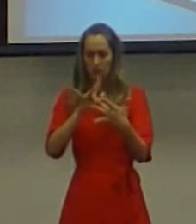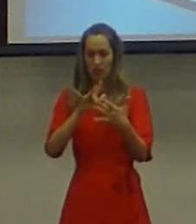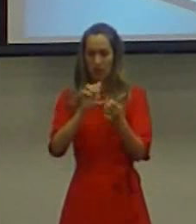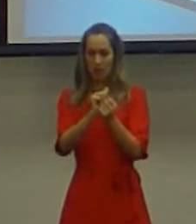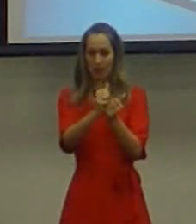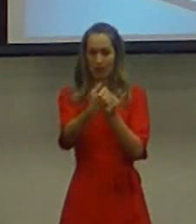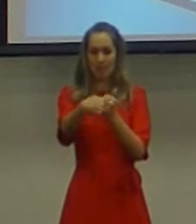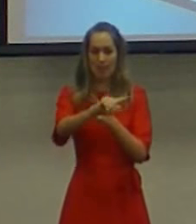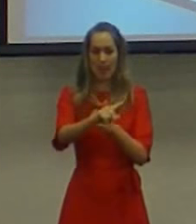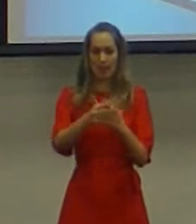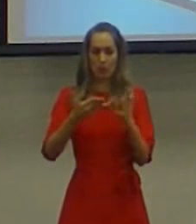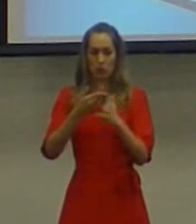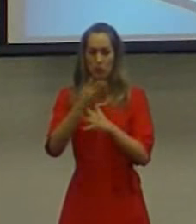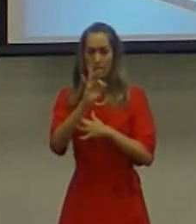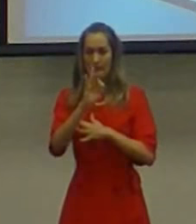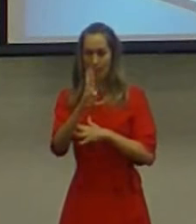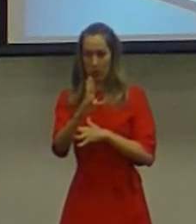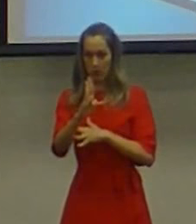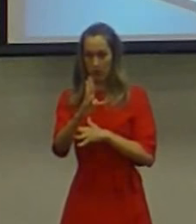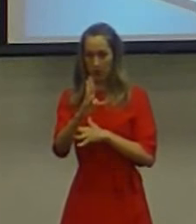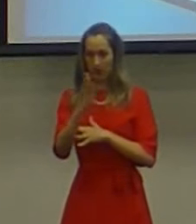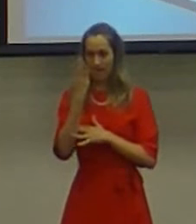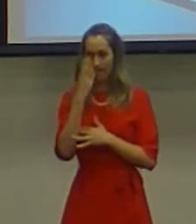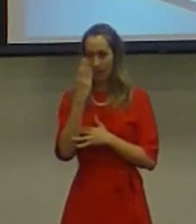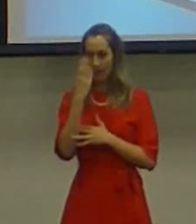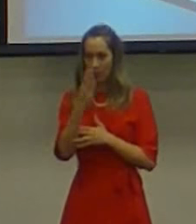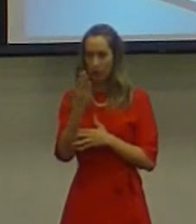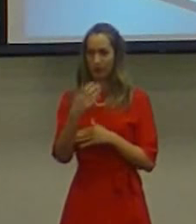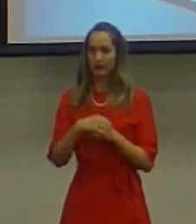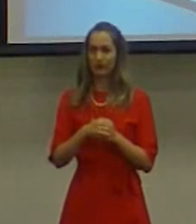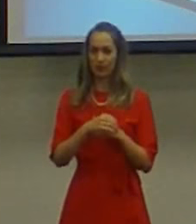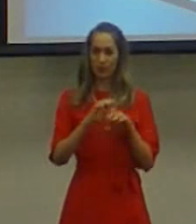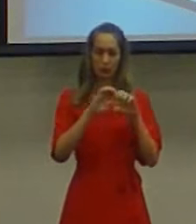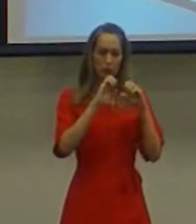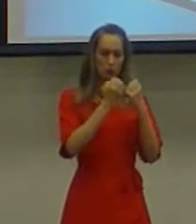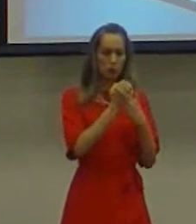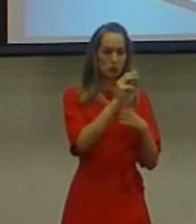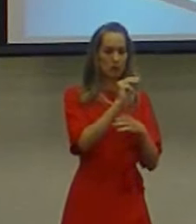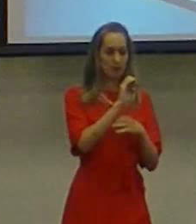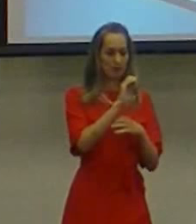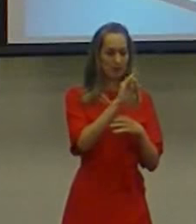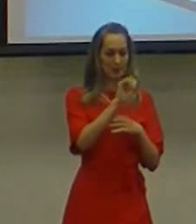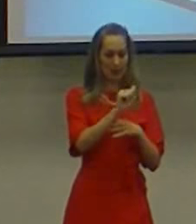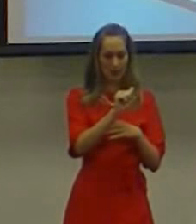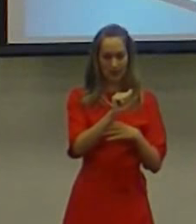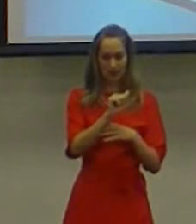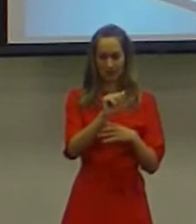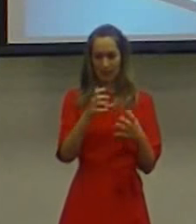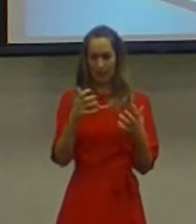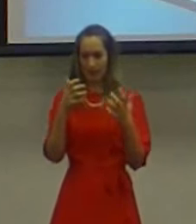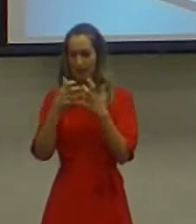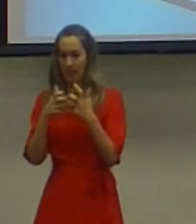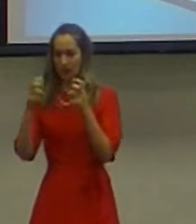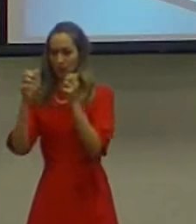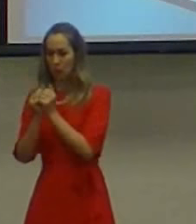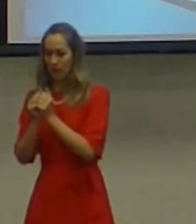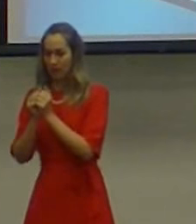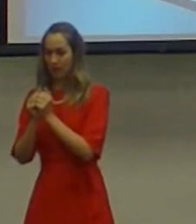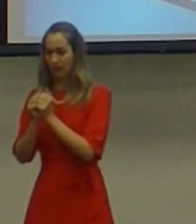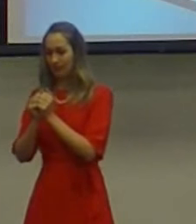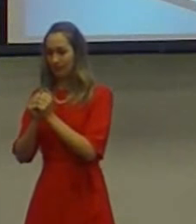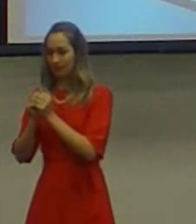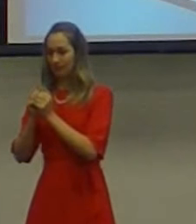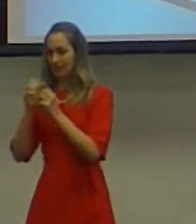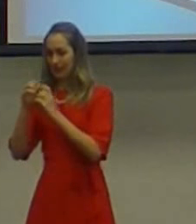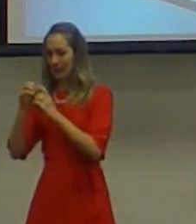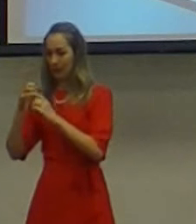through Facebook. I mean, the power of social media combined with Disciple Trips. This isn't just a one-time trip and you're done. You make connections there